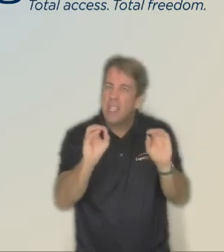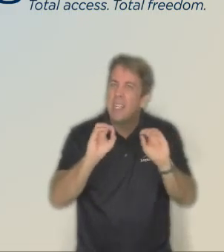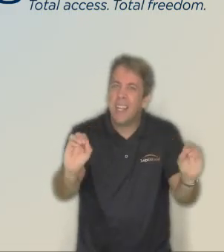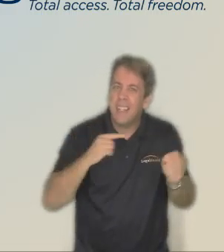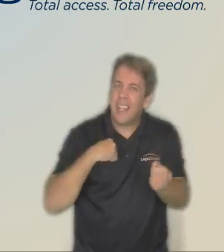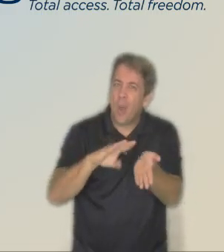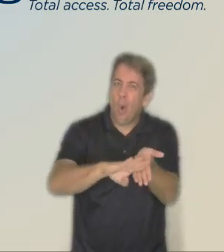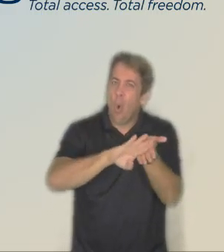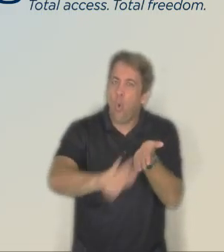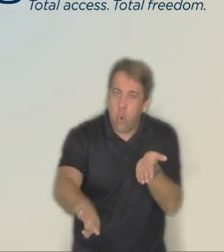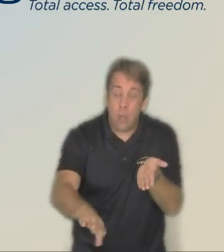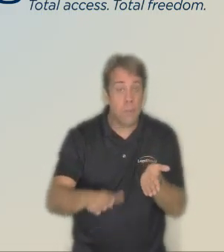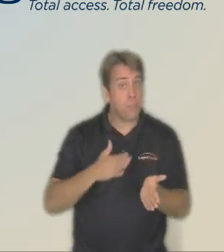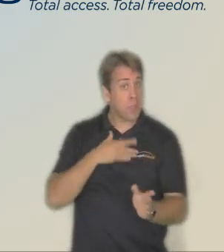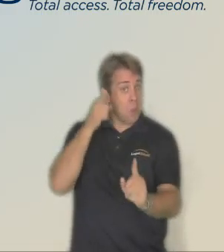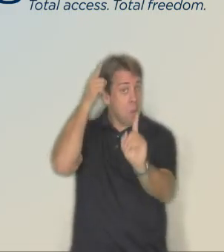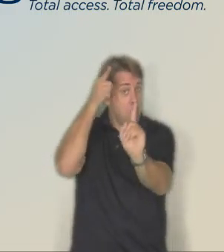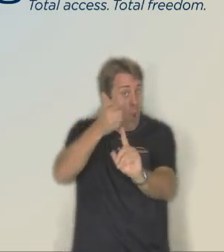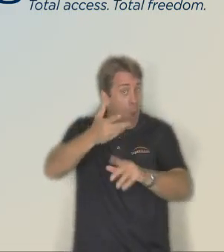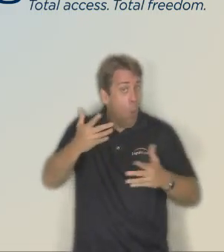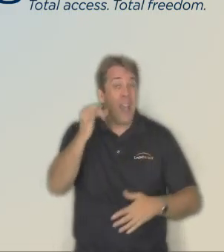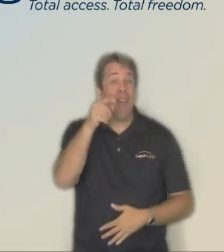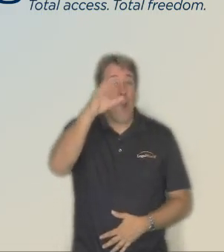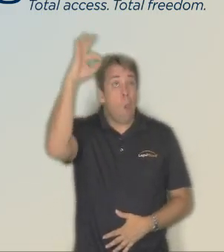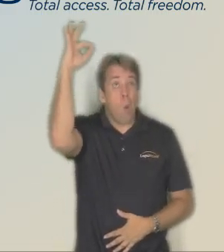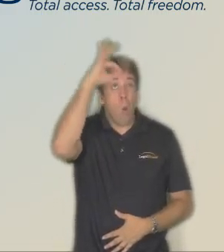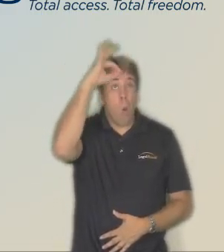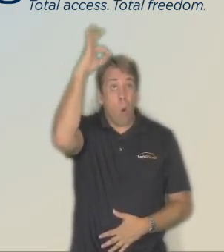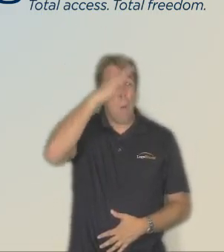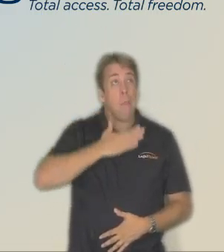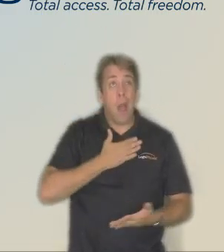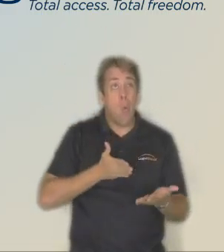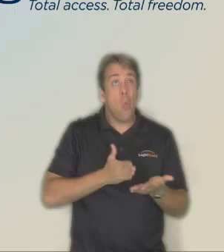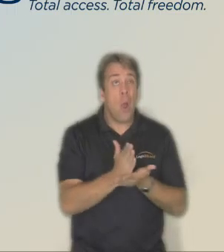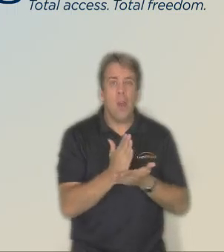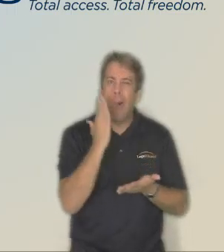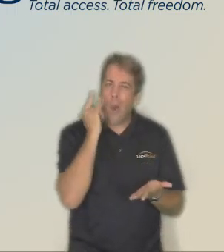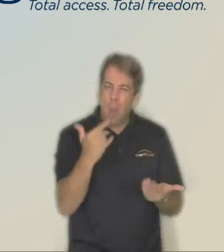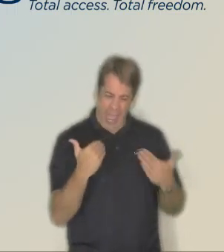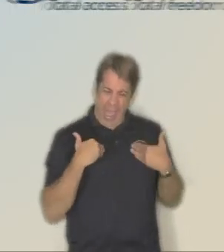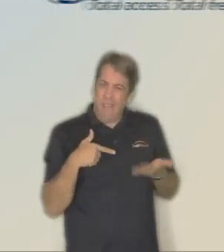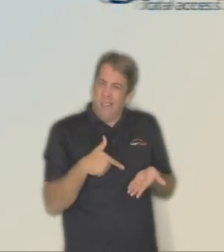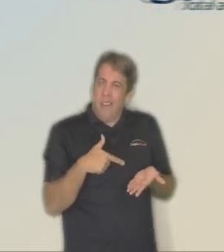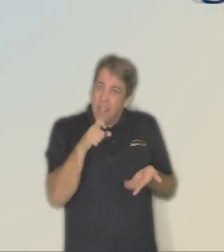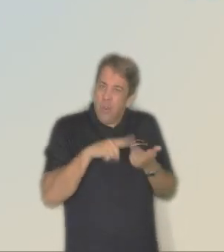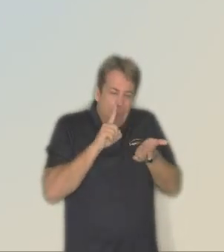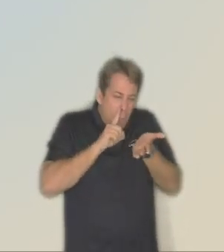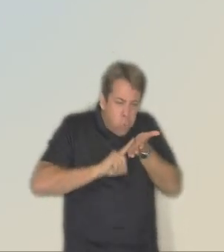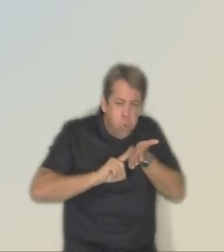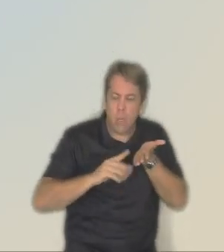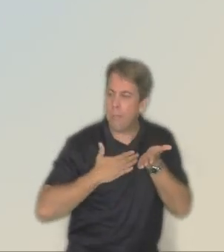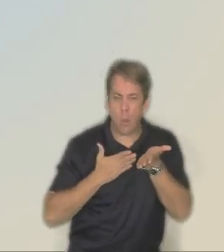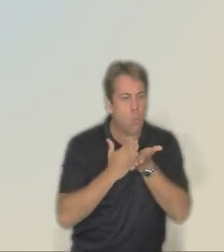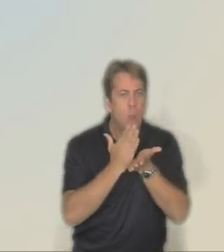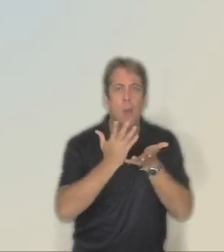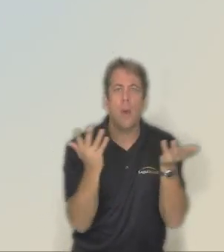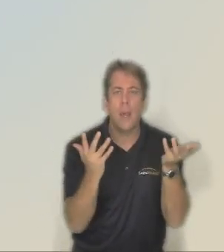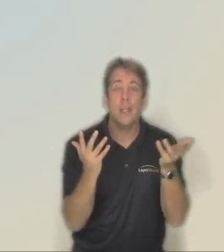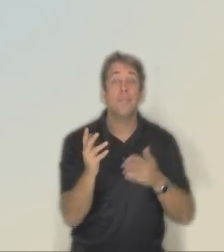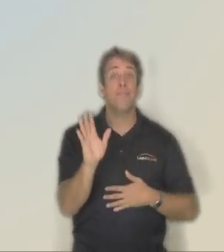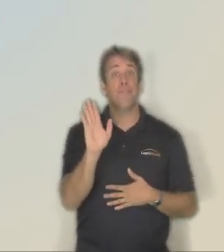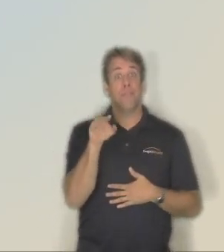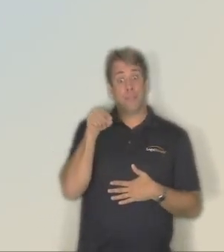was just like the incident had never happened. My point is, if you don't know your rights, what's the point in having them? It's